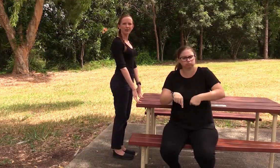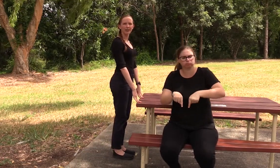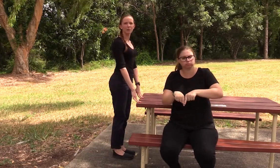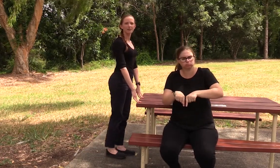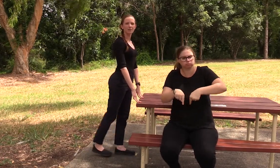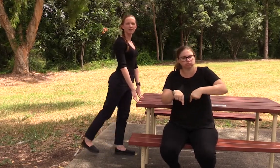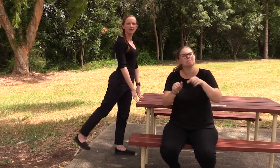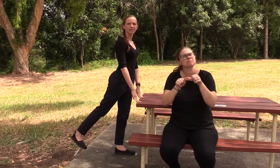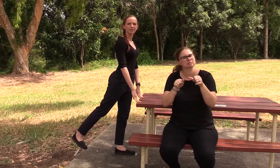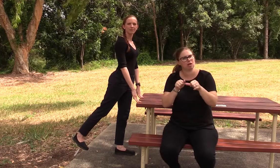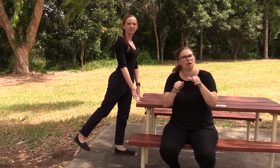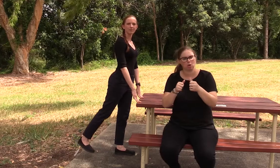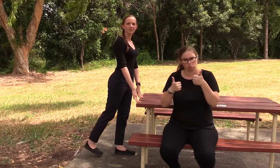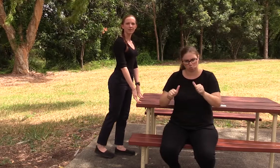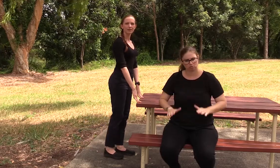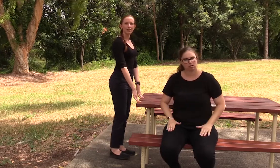and your leg muscles.